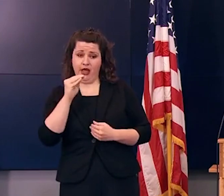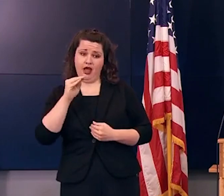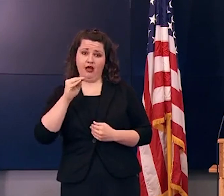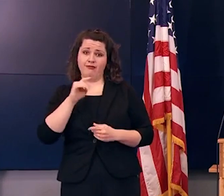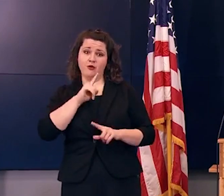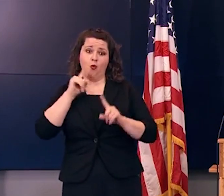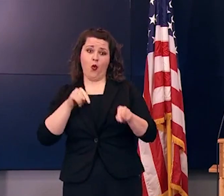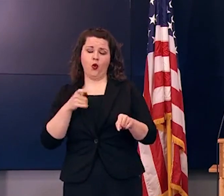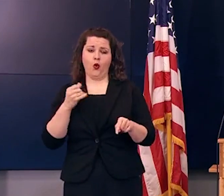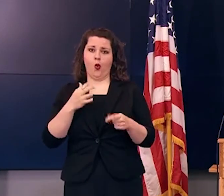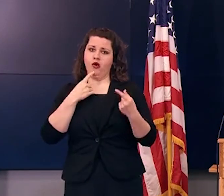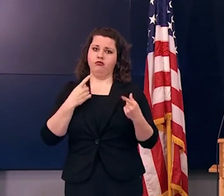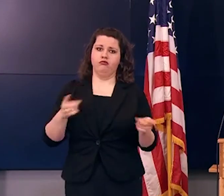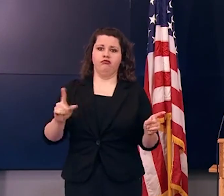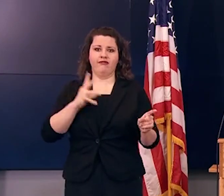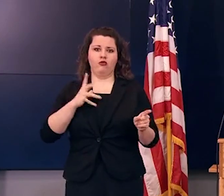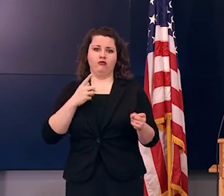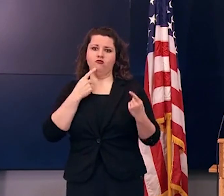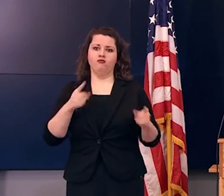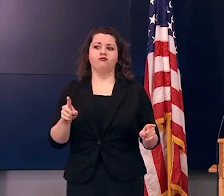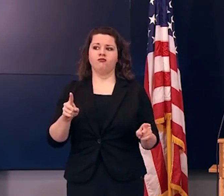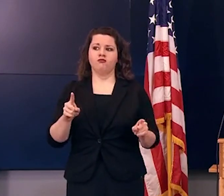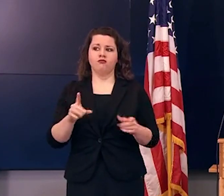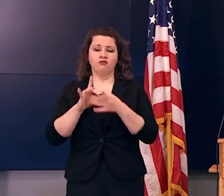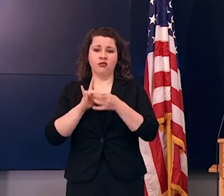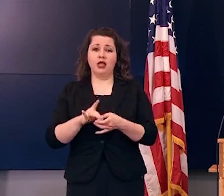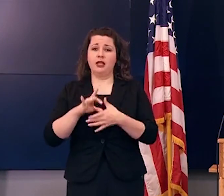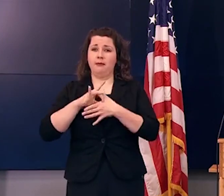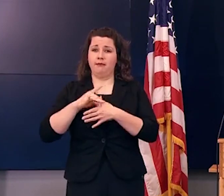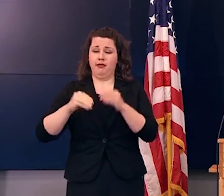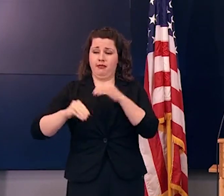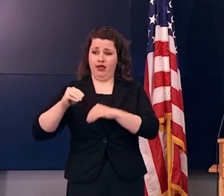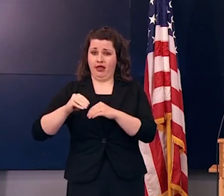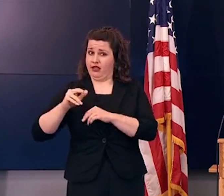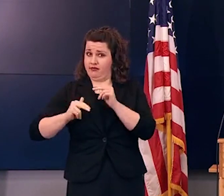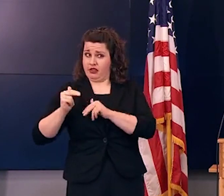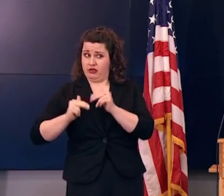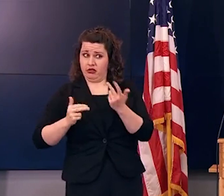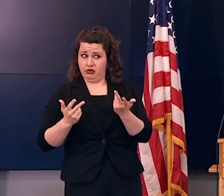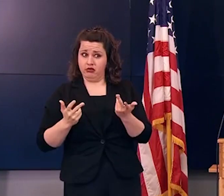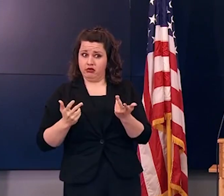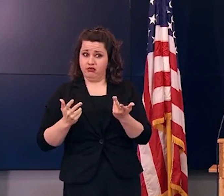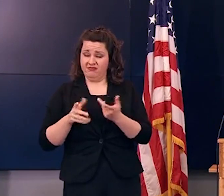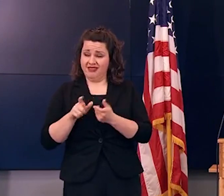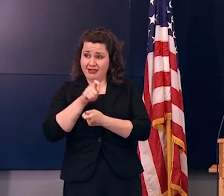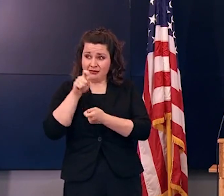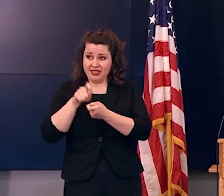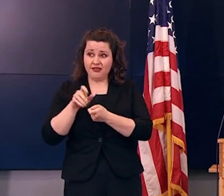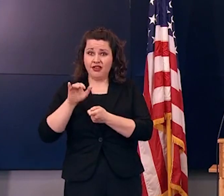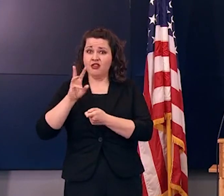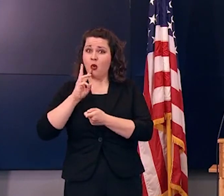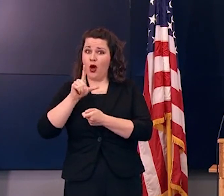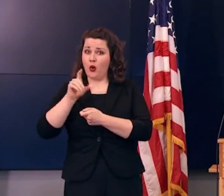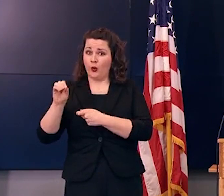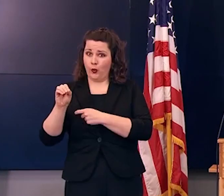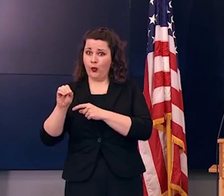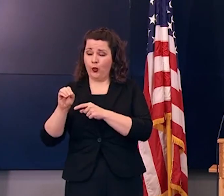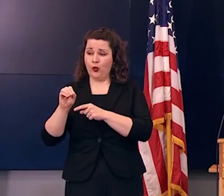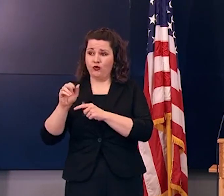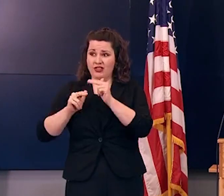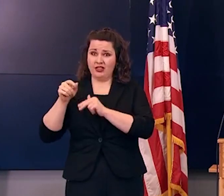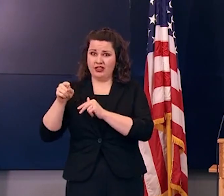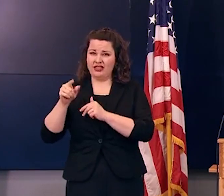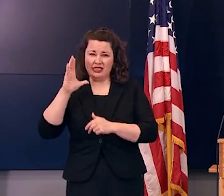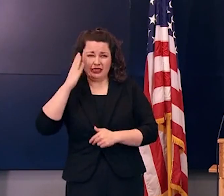sort of proclamation regarding meatpacking facilities, particularly the Waterloo facilities? It